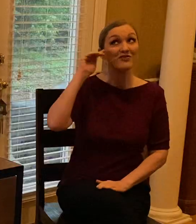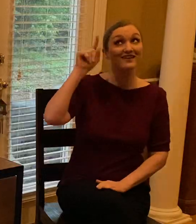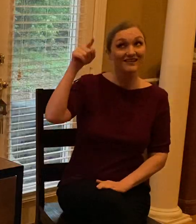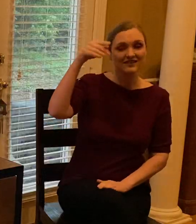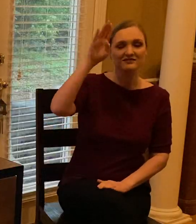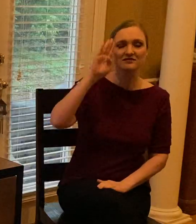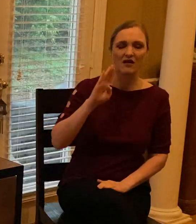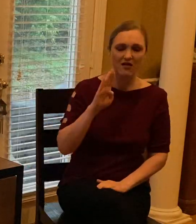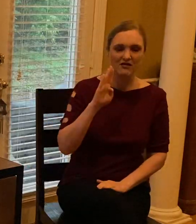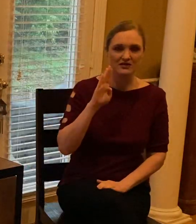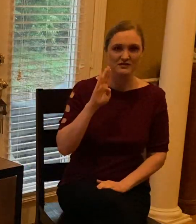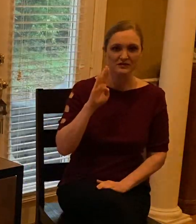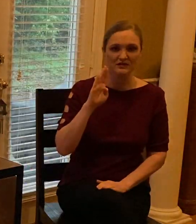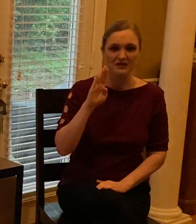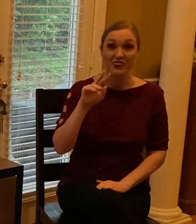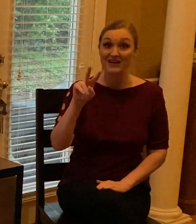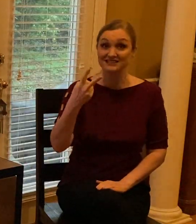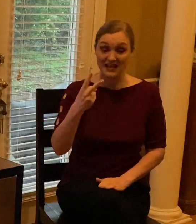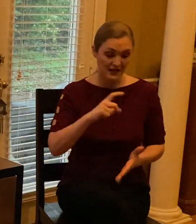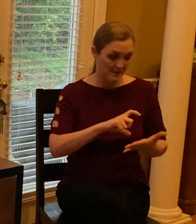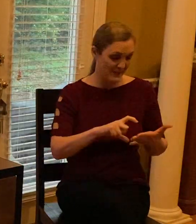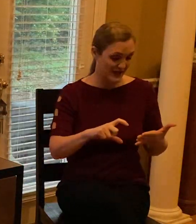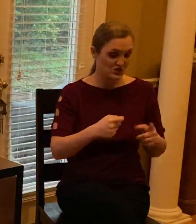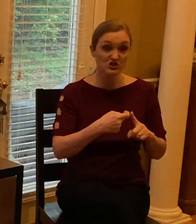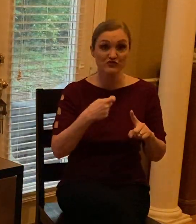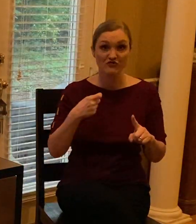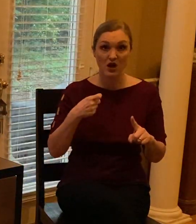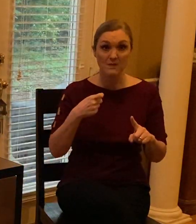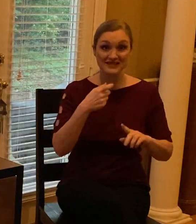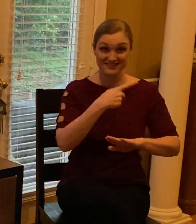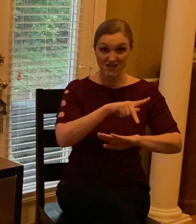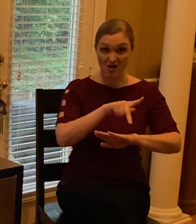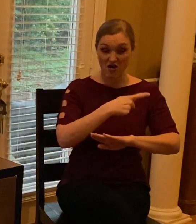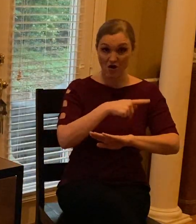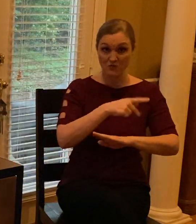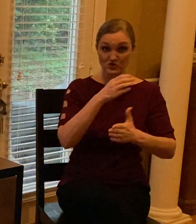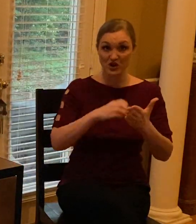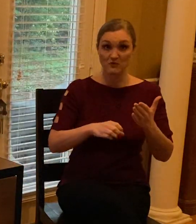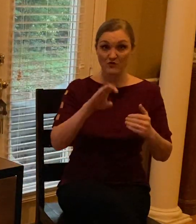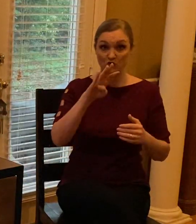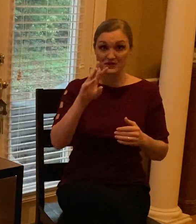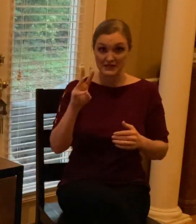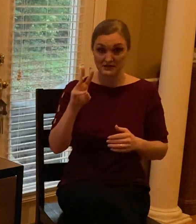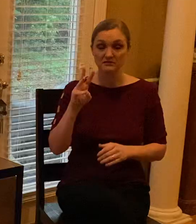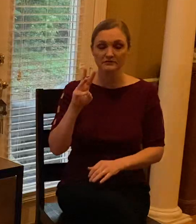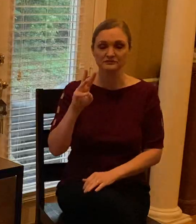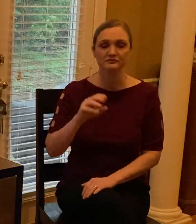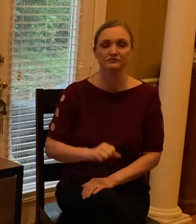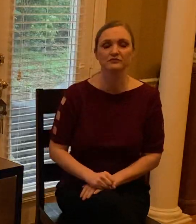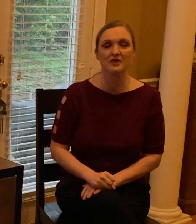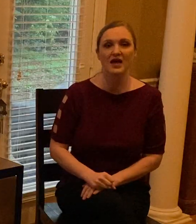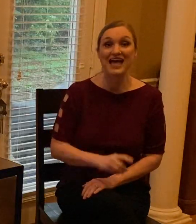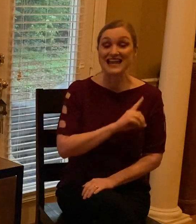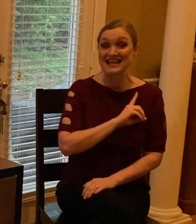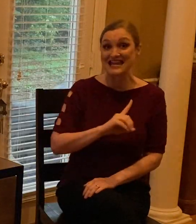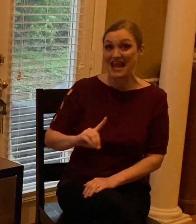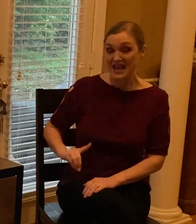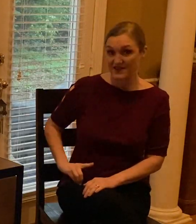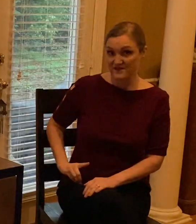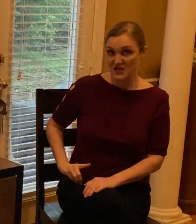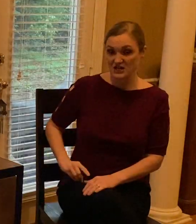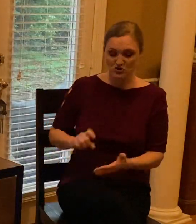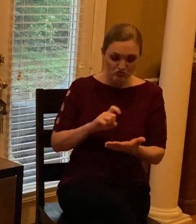God. The second is from Psalms chapter 46. David here